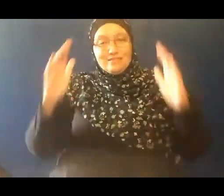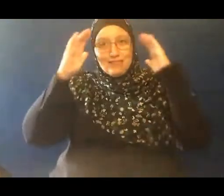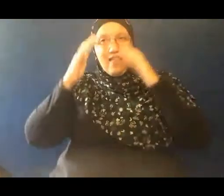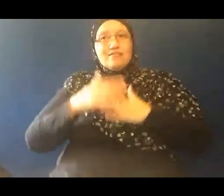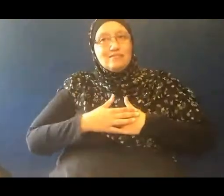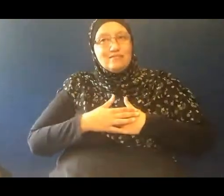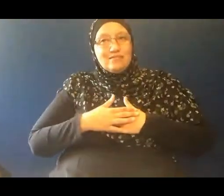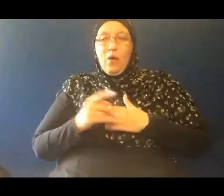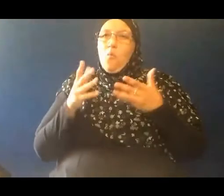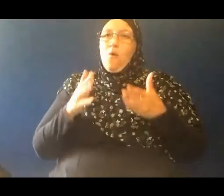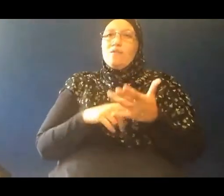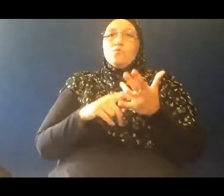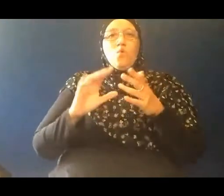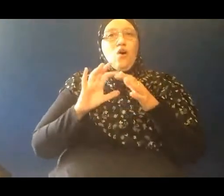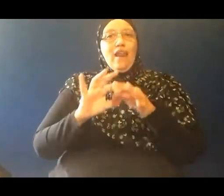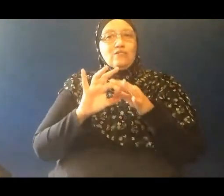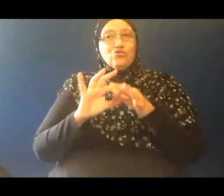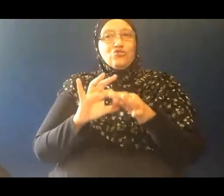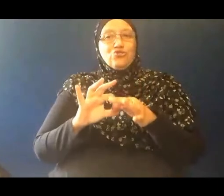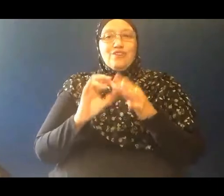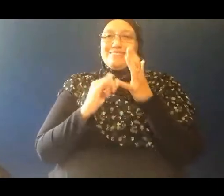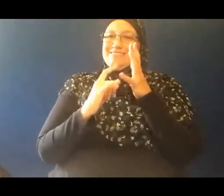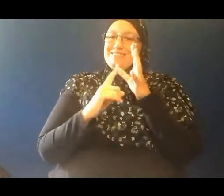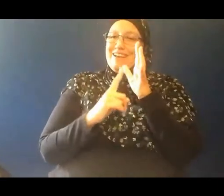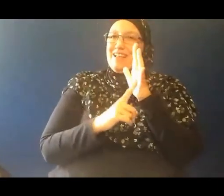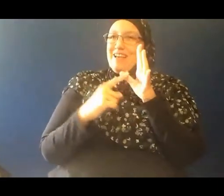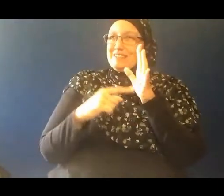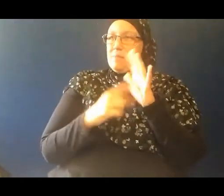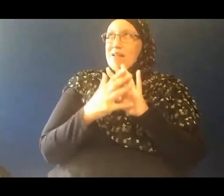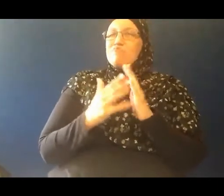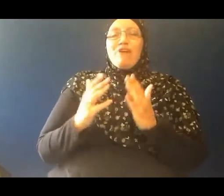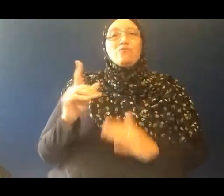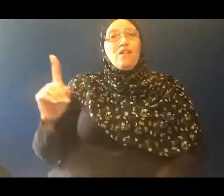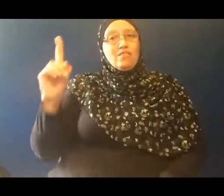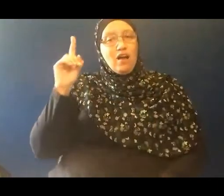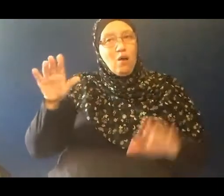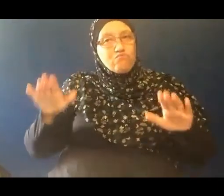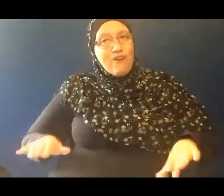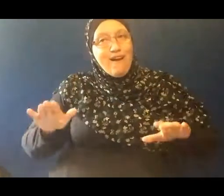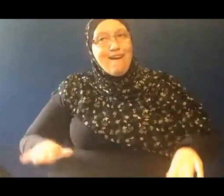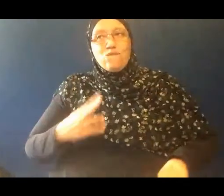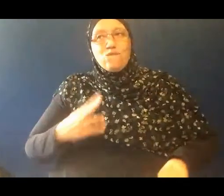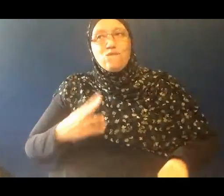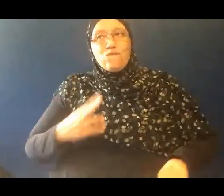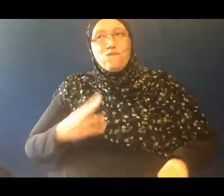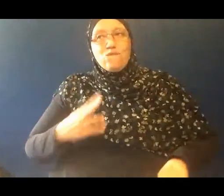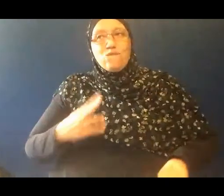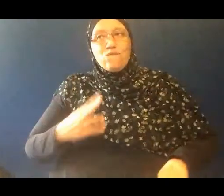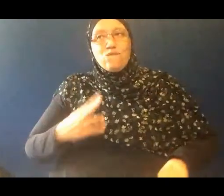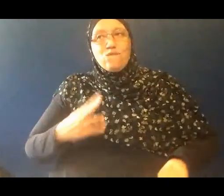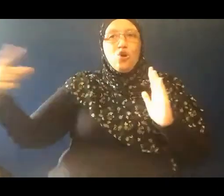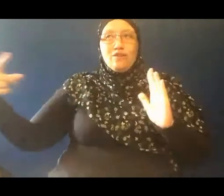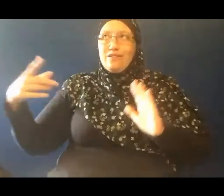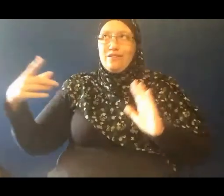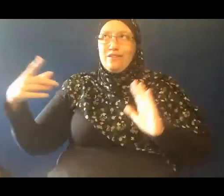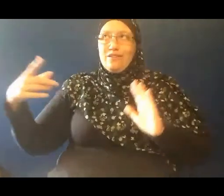well. That salat is a connecting tool between us and eternity. And both of them are necessary